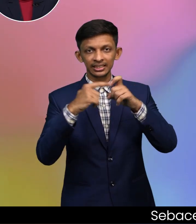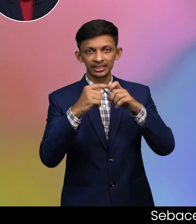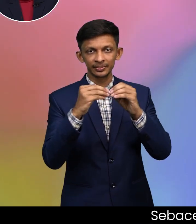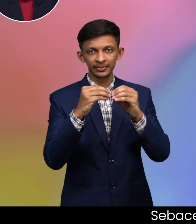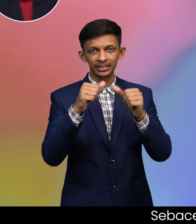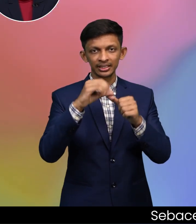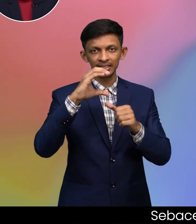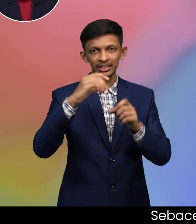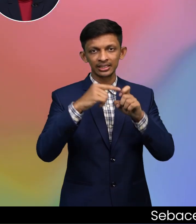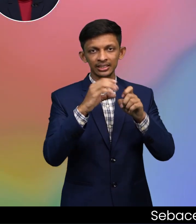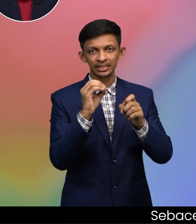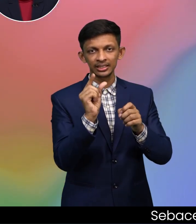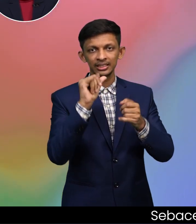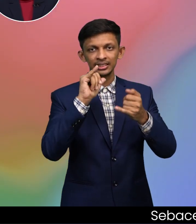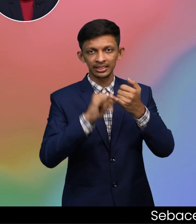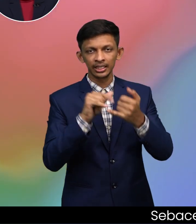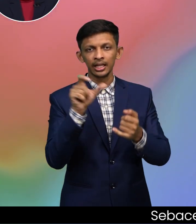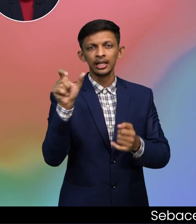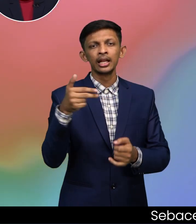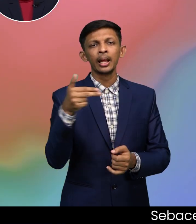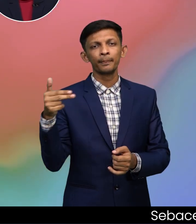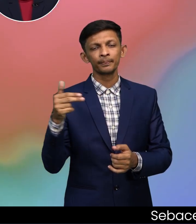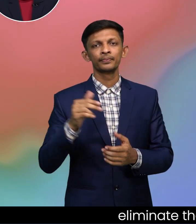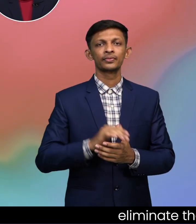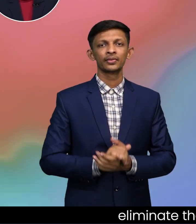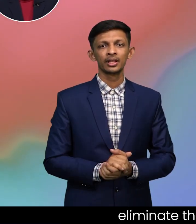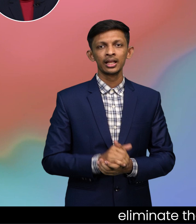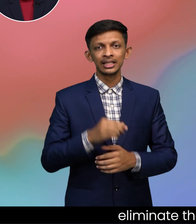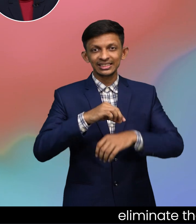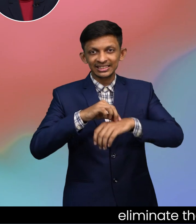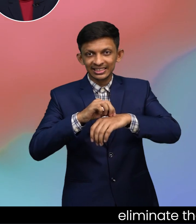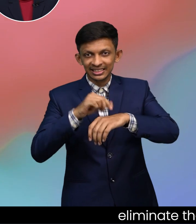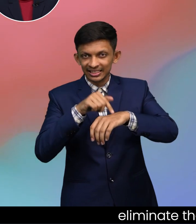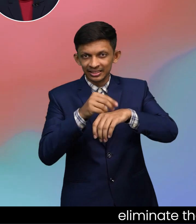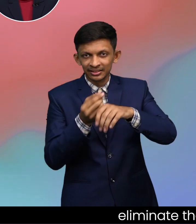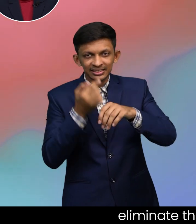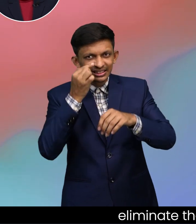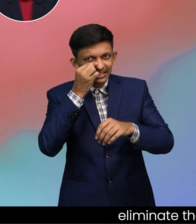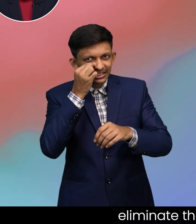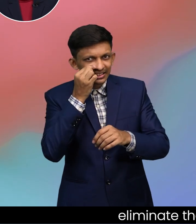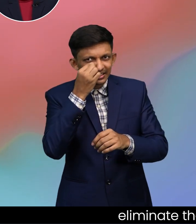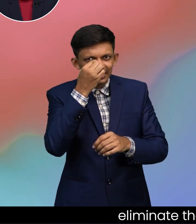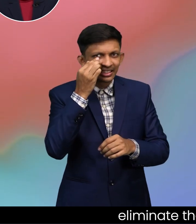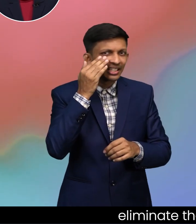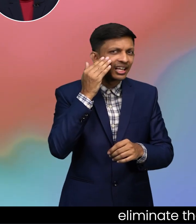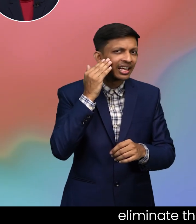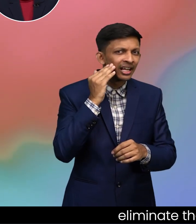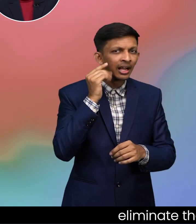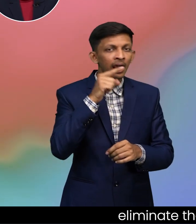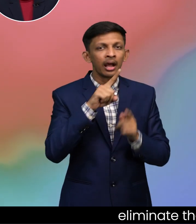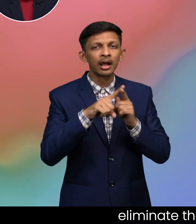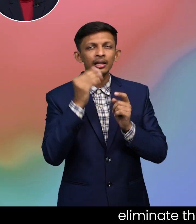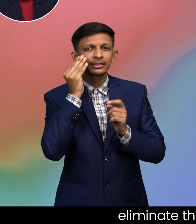blood capillaries extracting the sweat and some metabolic wastes.